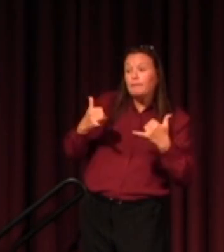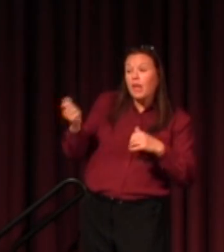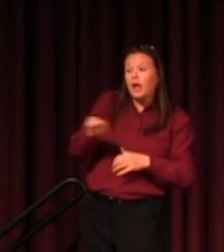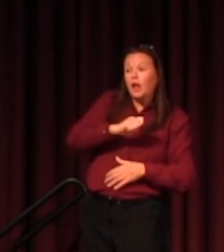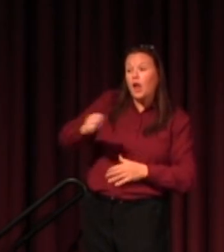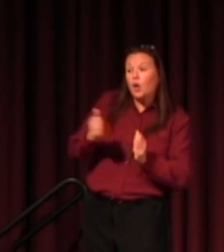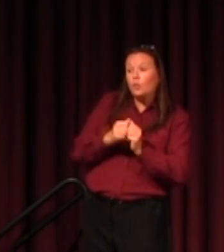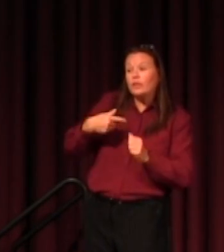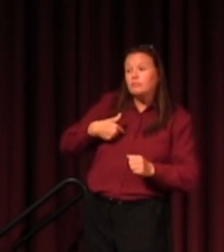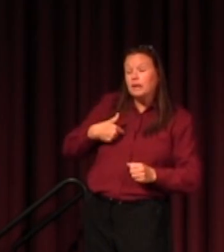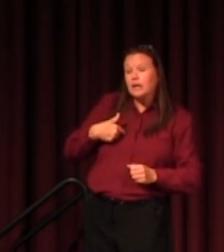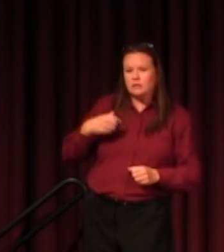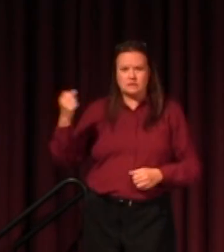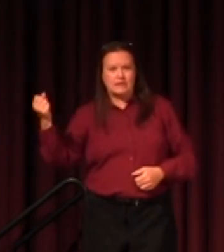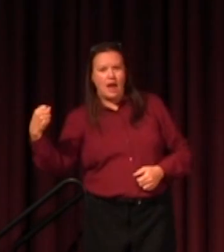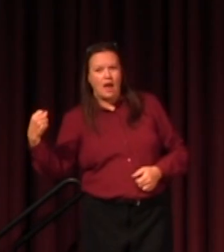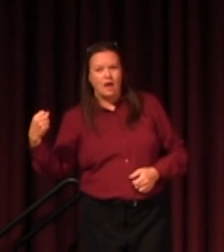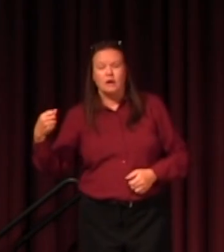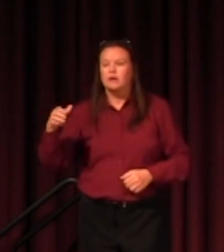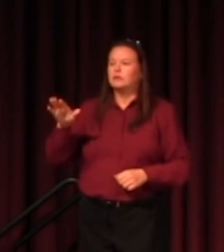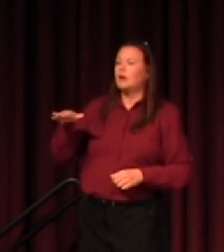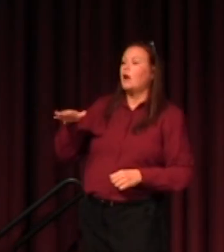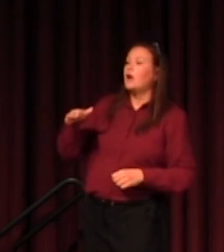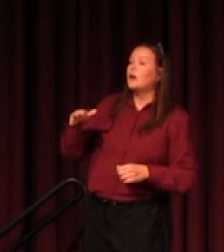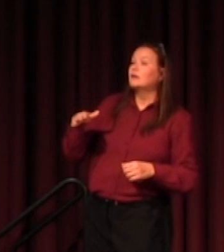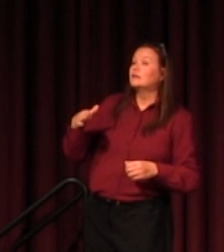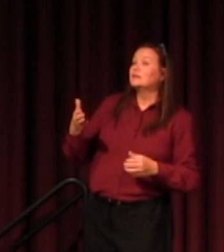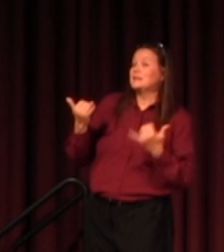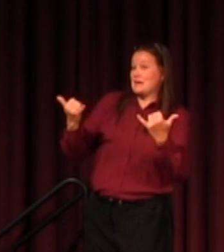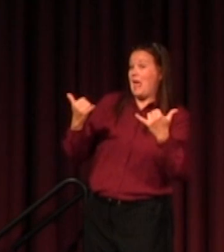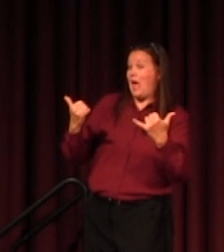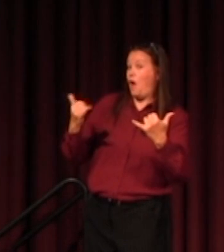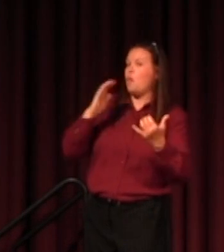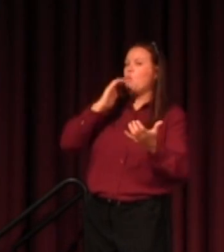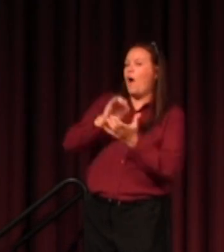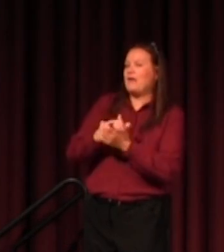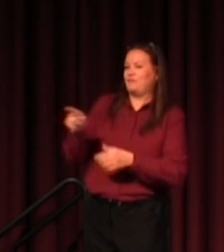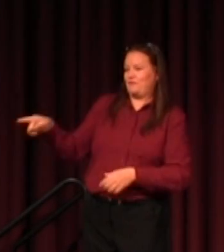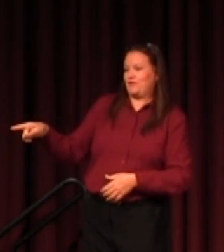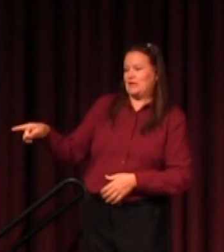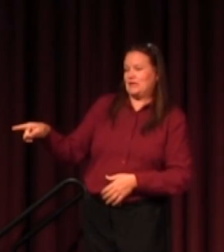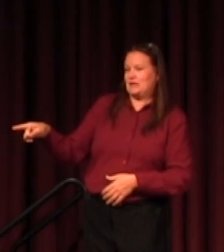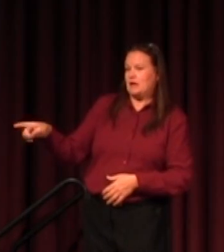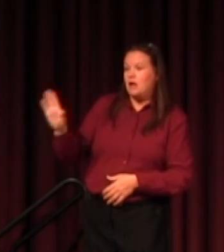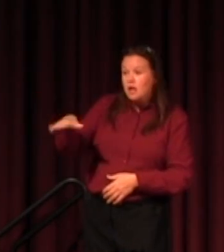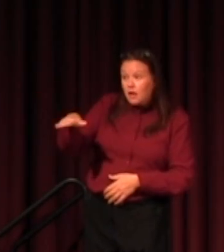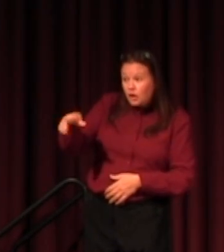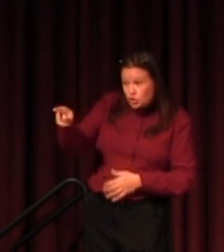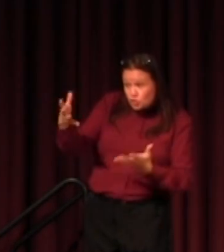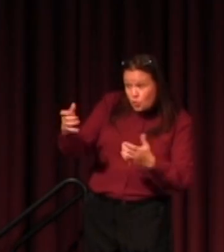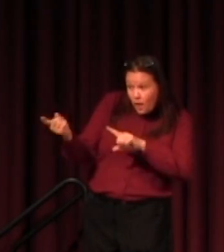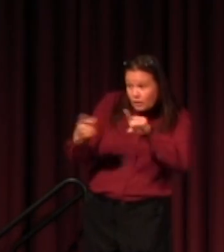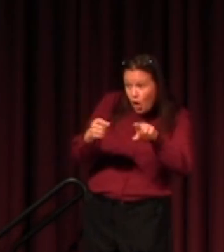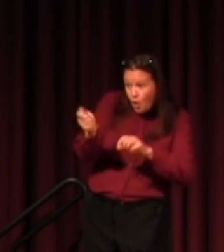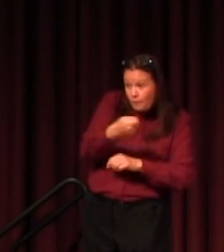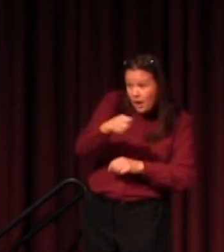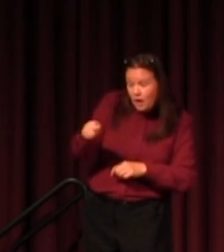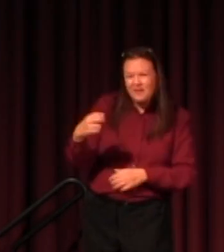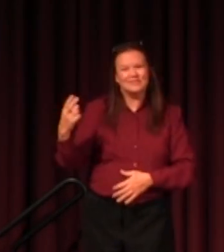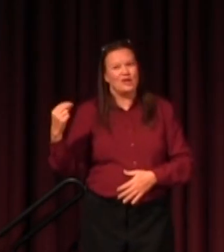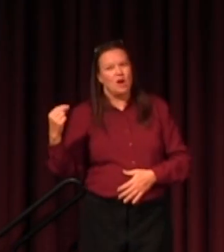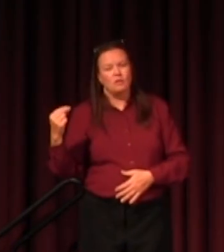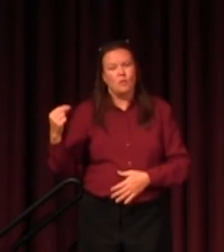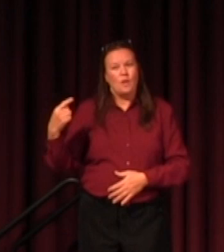system, ring, ring, son, you wanna come play pickleball with me? Nah, dad. Nah, me and Angela are doing something else. What are you doing?